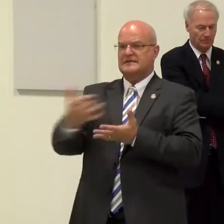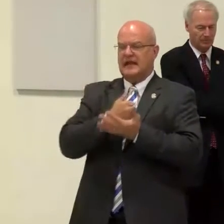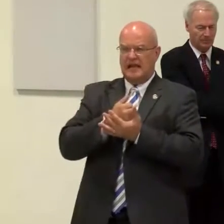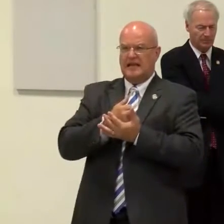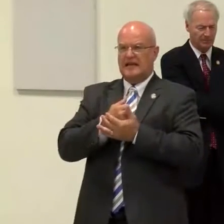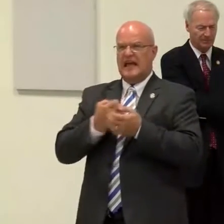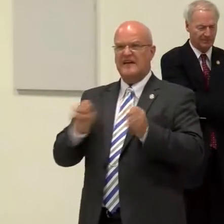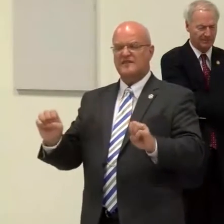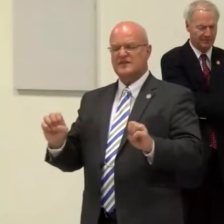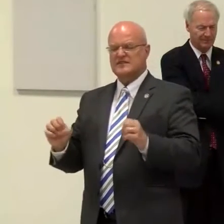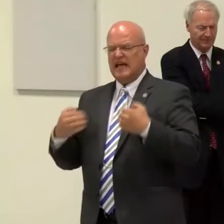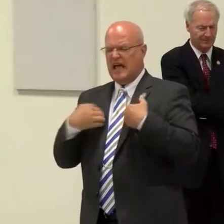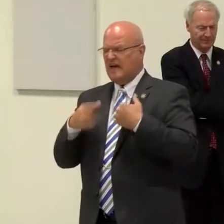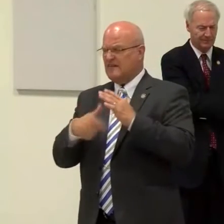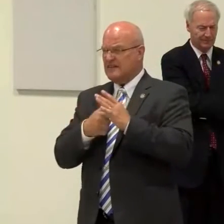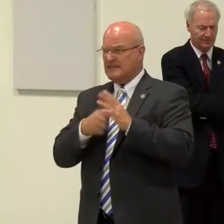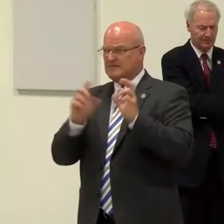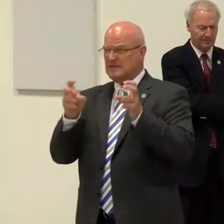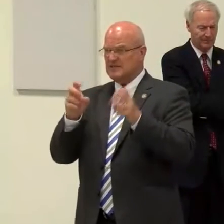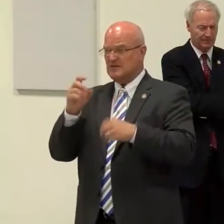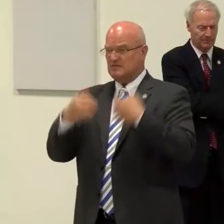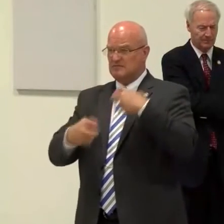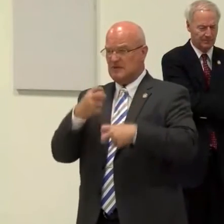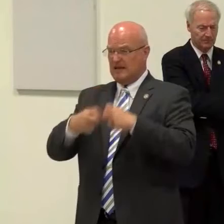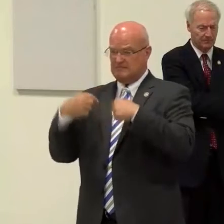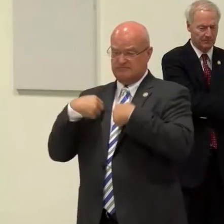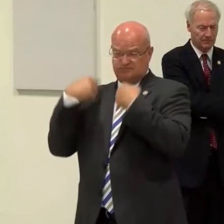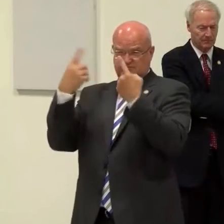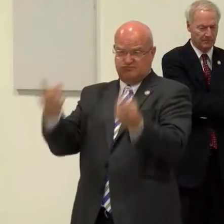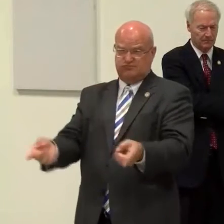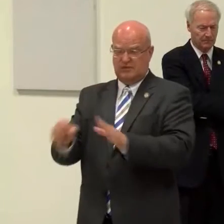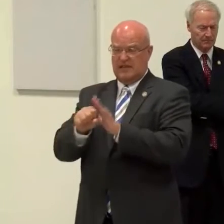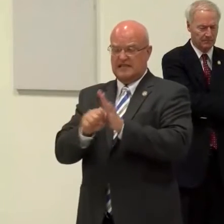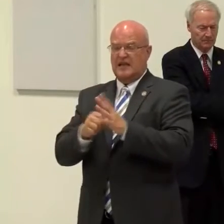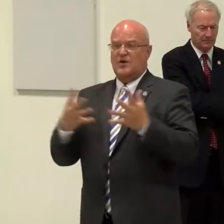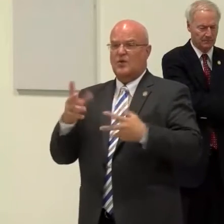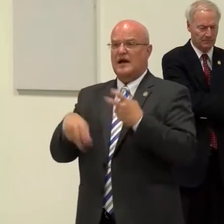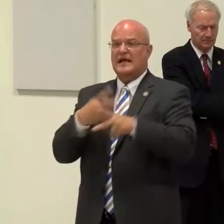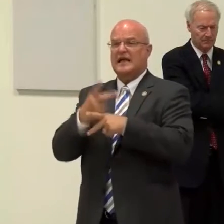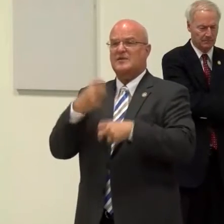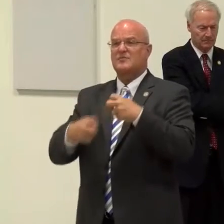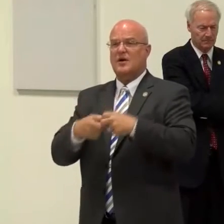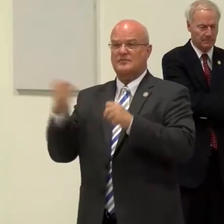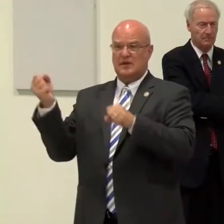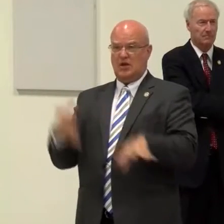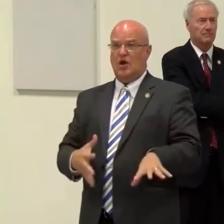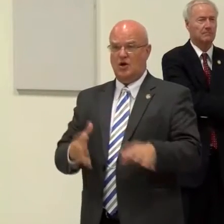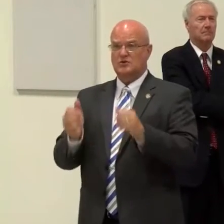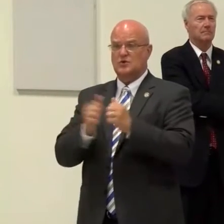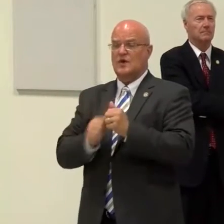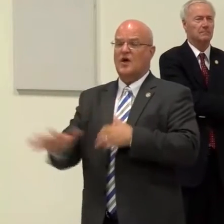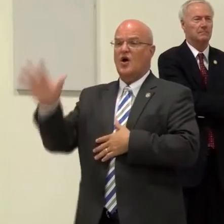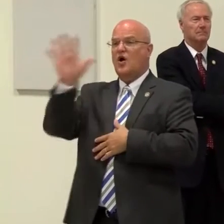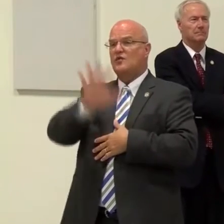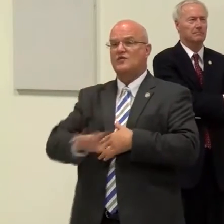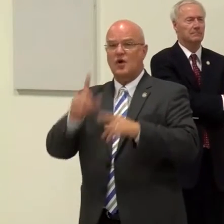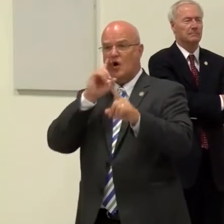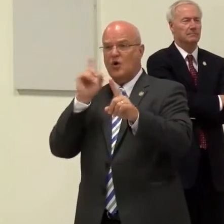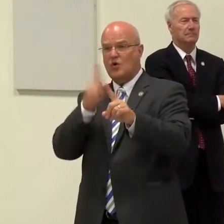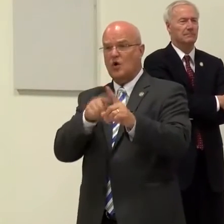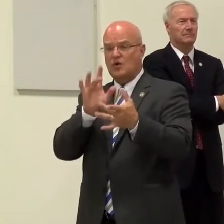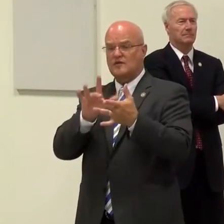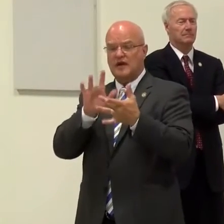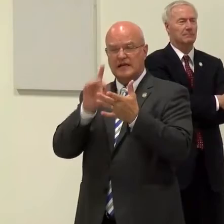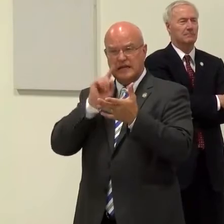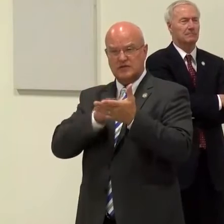collection efforts. Have these been issues we've had in the state, and what kind of problems can that cause with the overall goal of